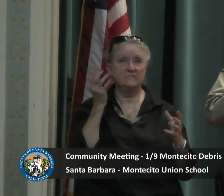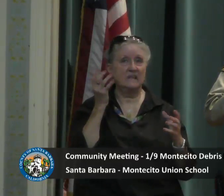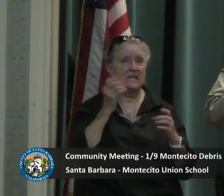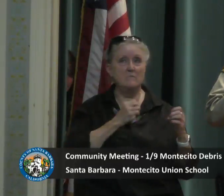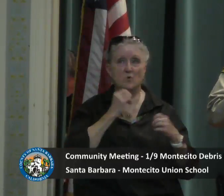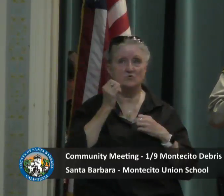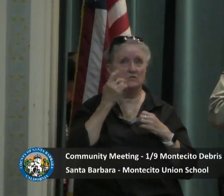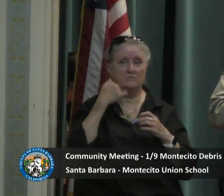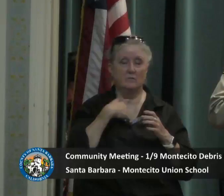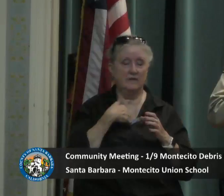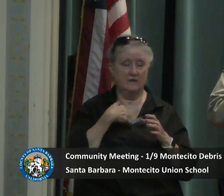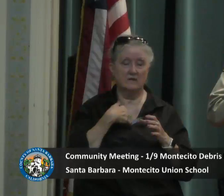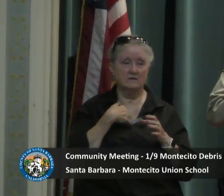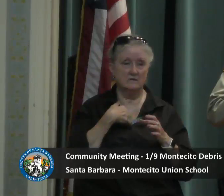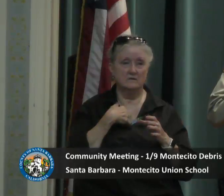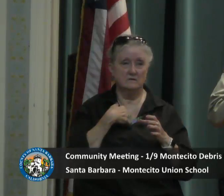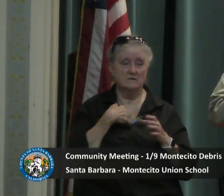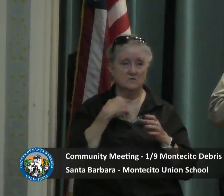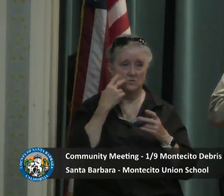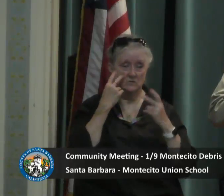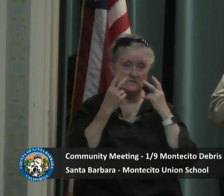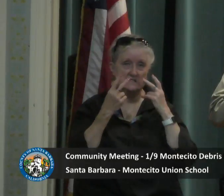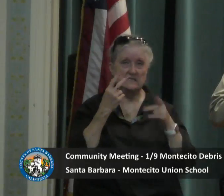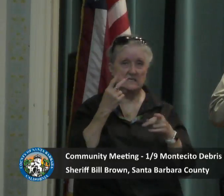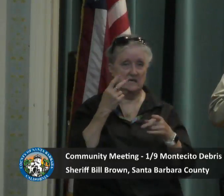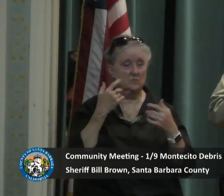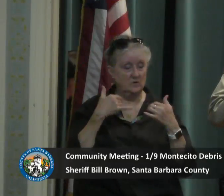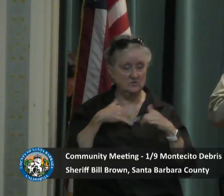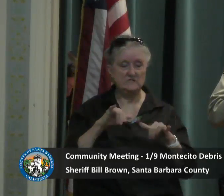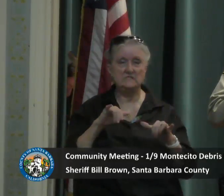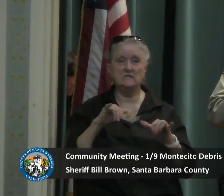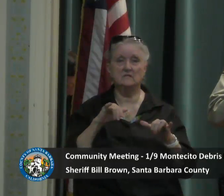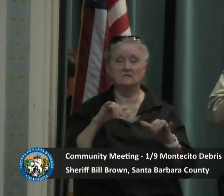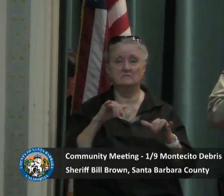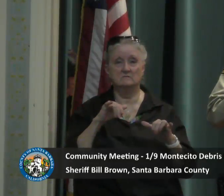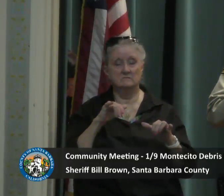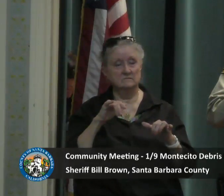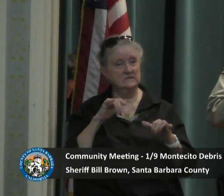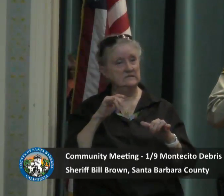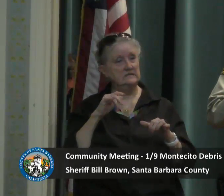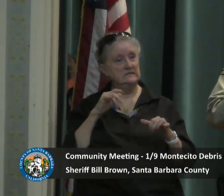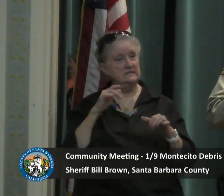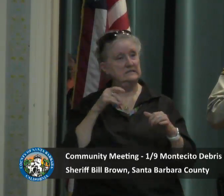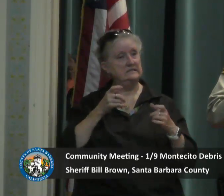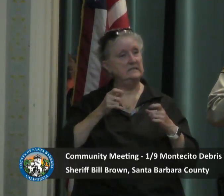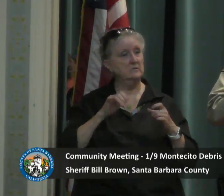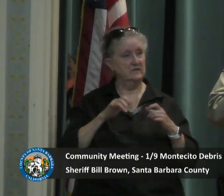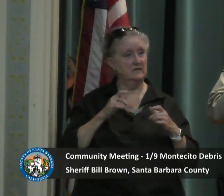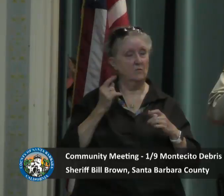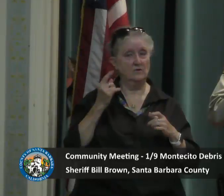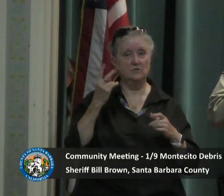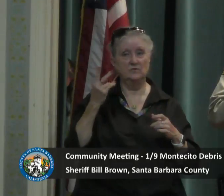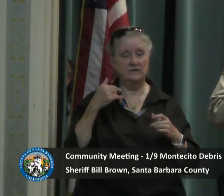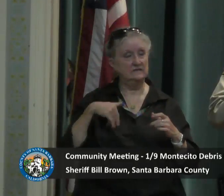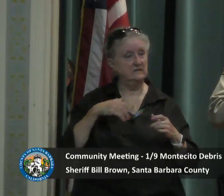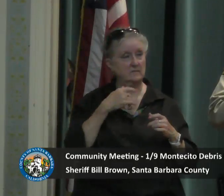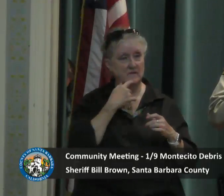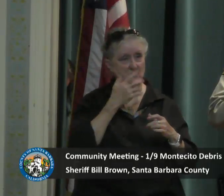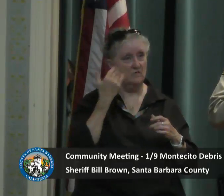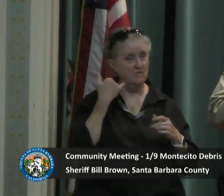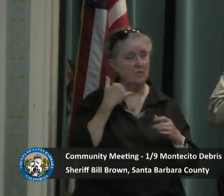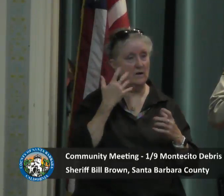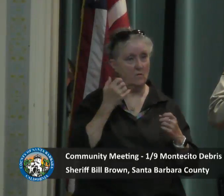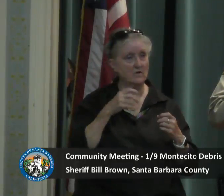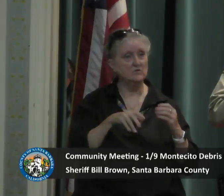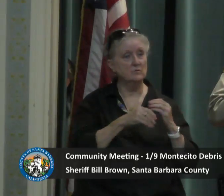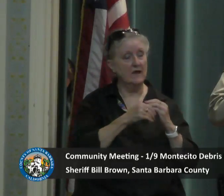emotional to me, and to see them. And we are still, and I wanted to a couple of things that I didn't mention when I was up earlier that I did